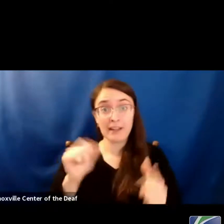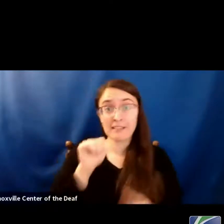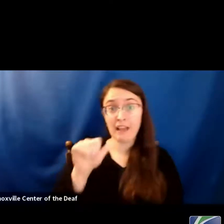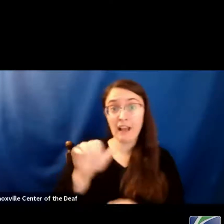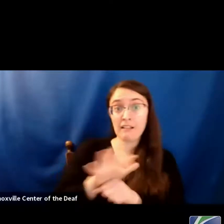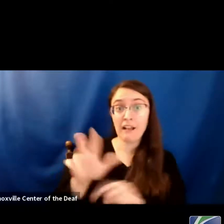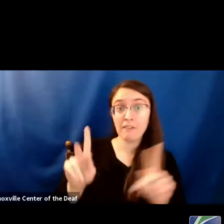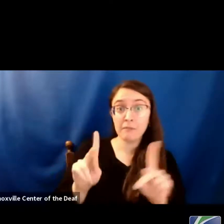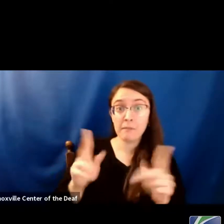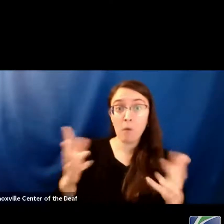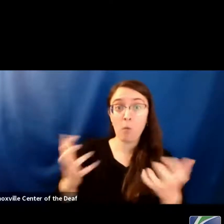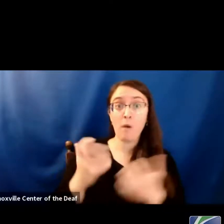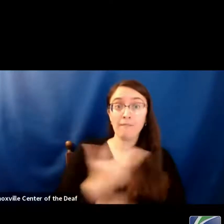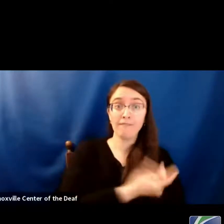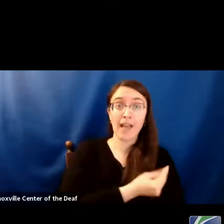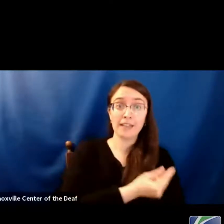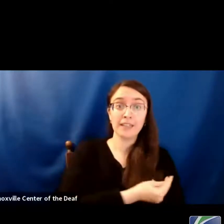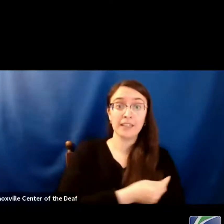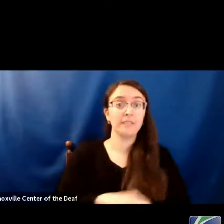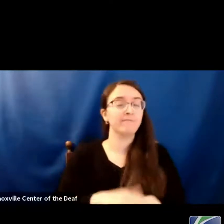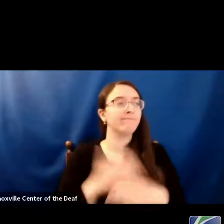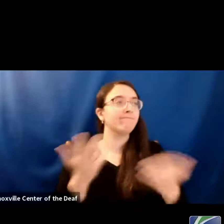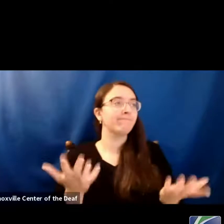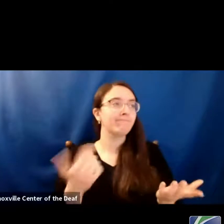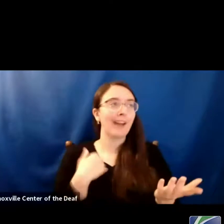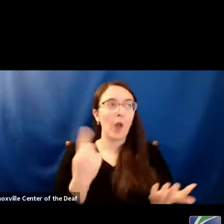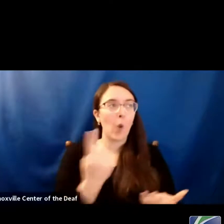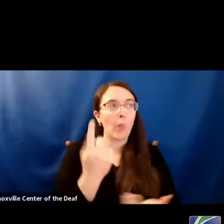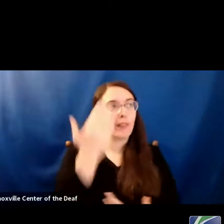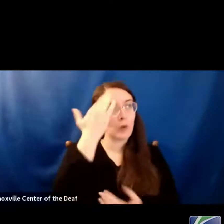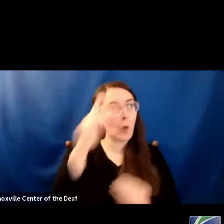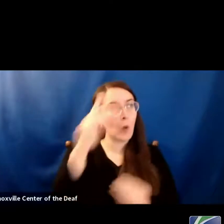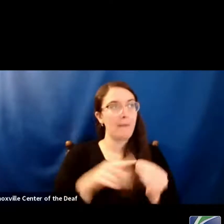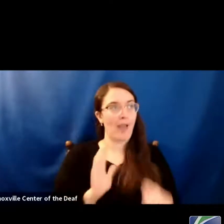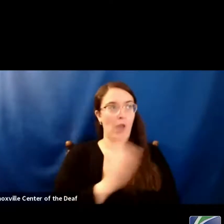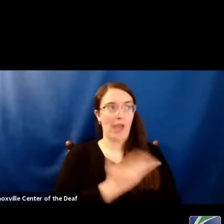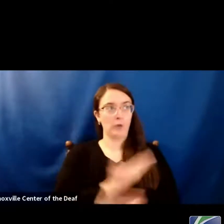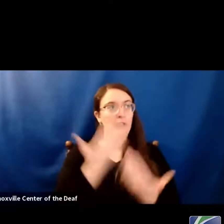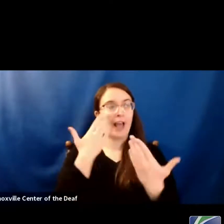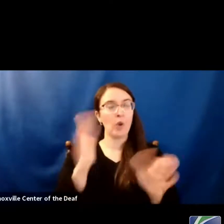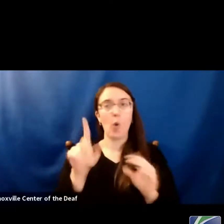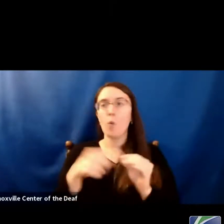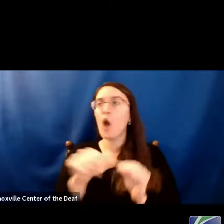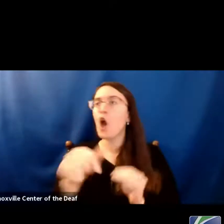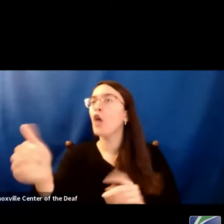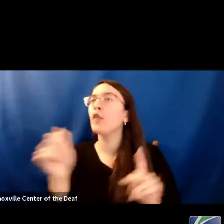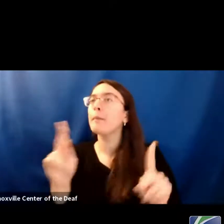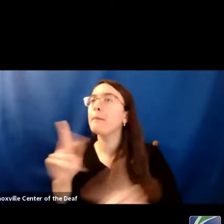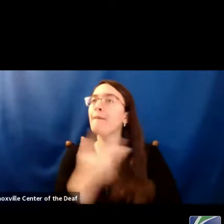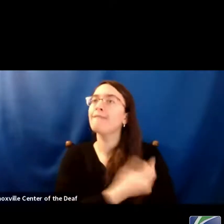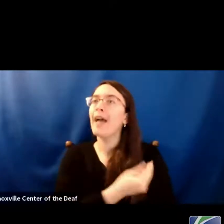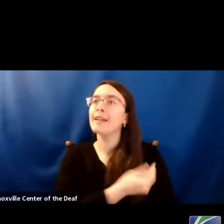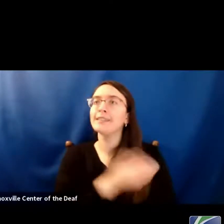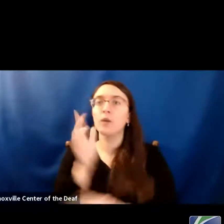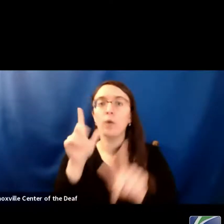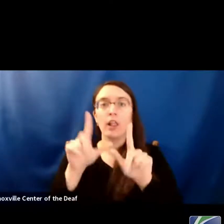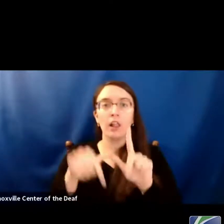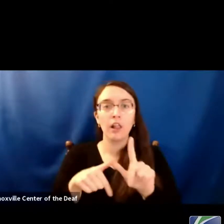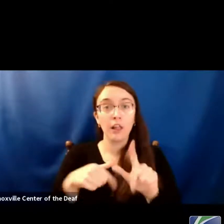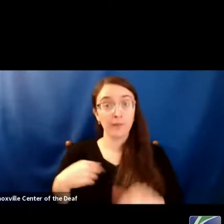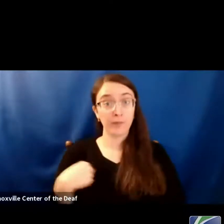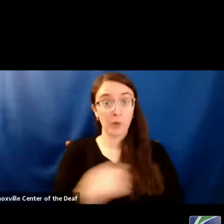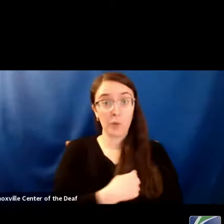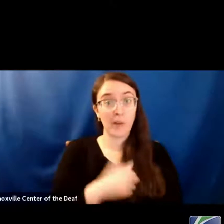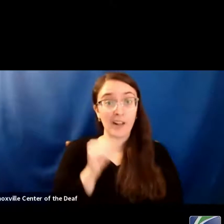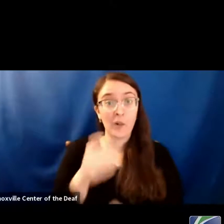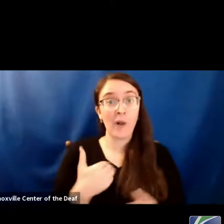I only know about our vaccine. I don't know the expiration date of other people's vaccine. So we don't have tons of appointments available. To